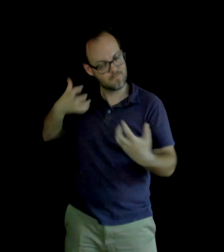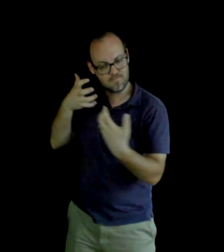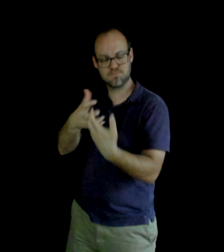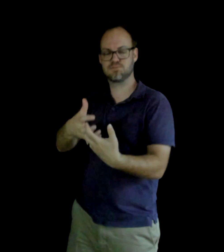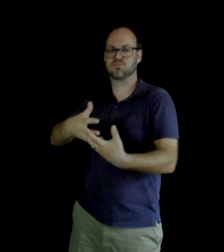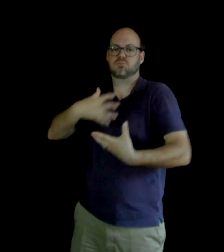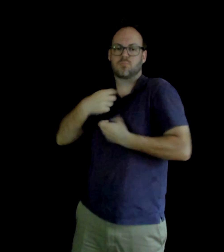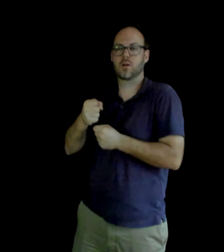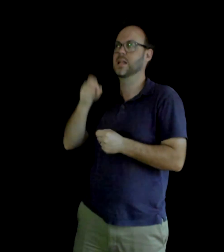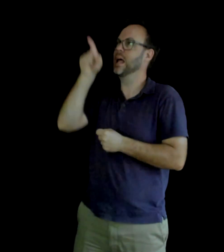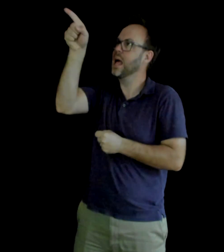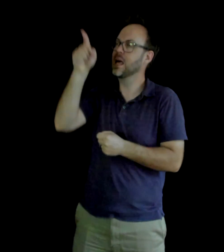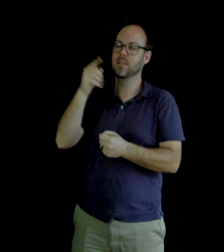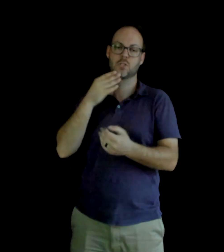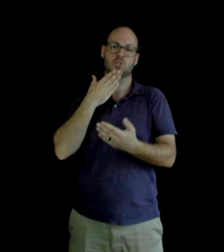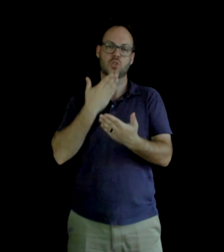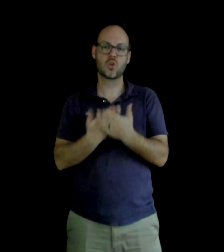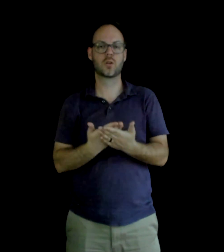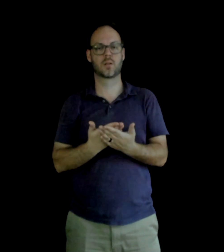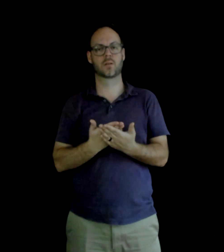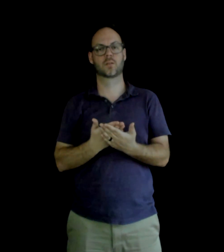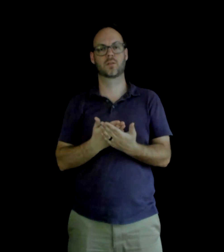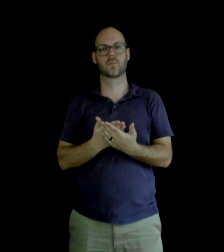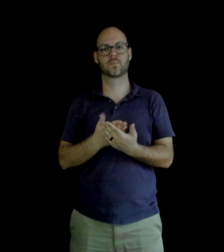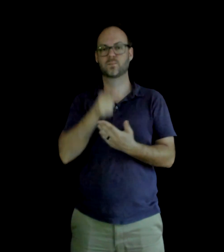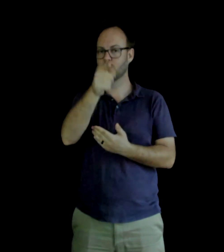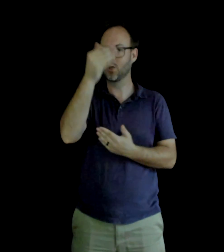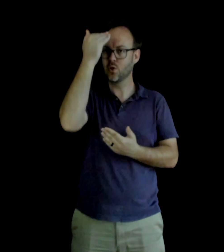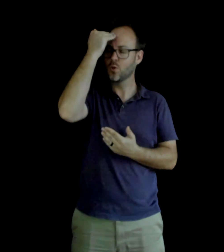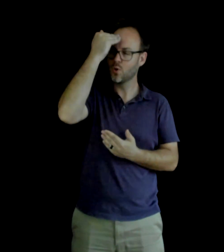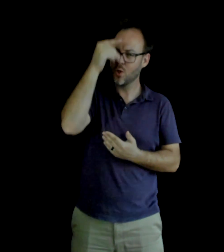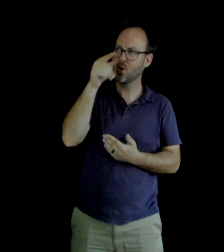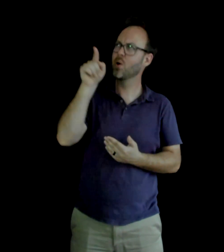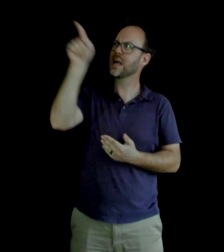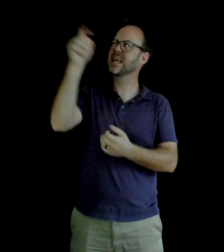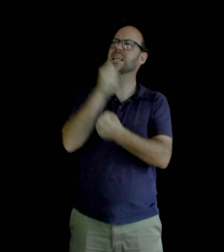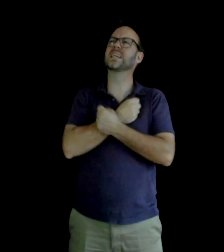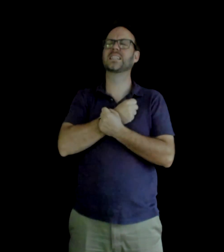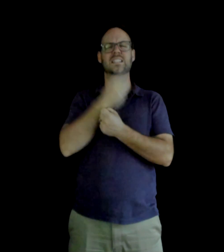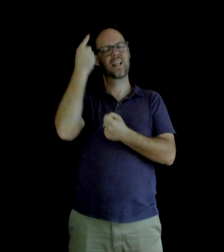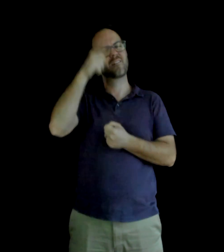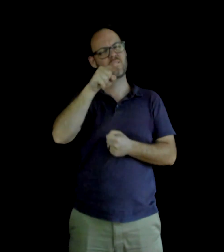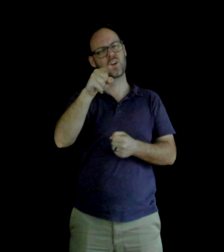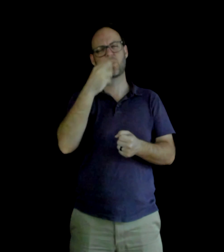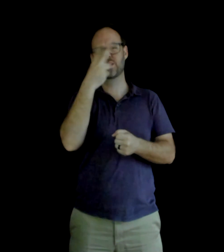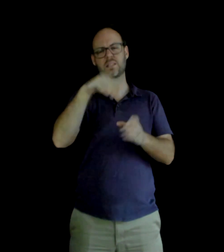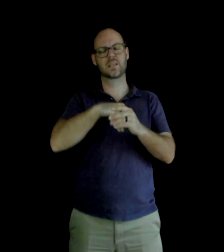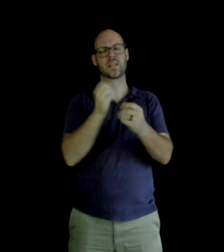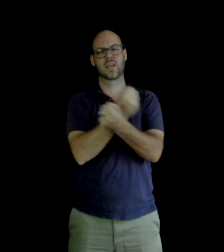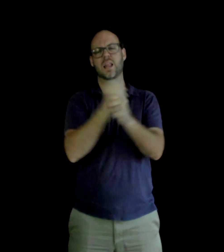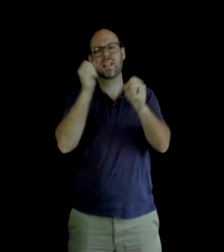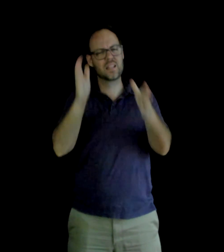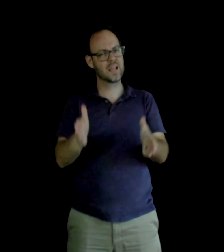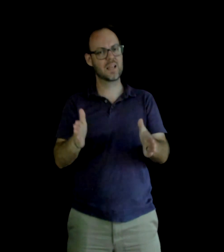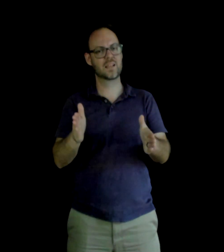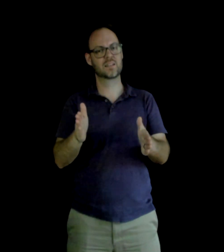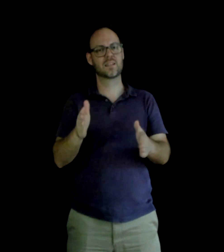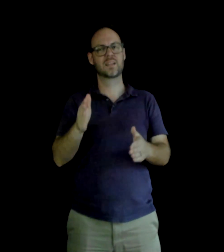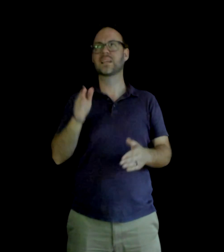trust in God and his goodness. You know that his love for you is seen in Christ the Savior. You